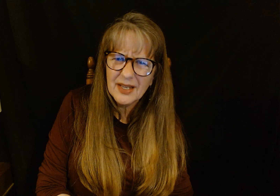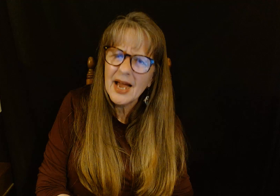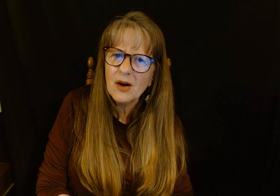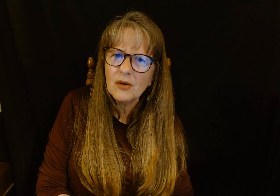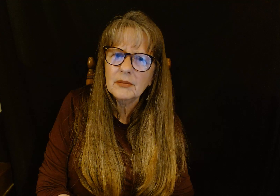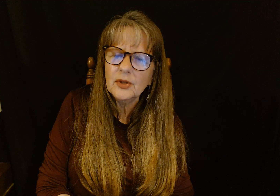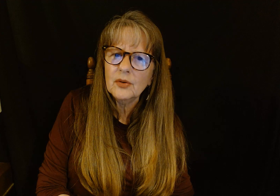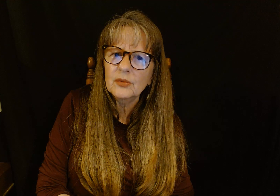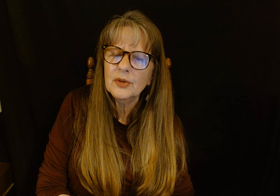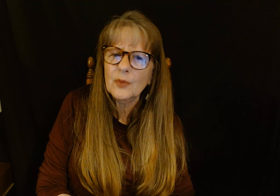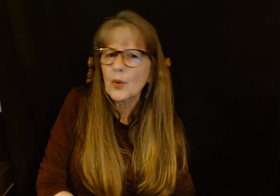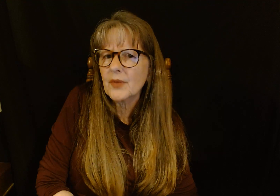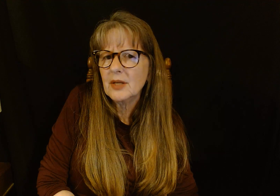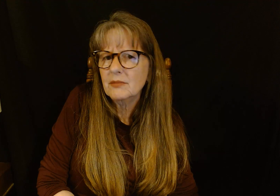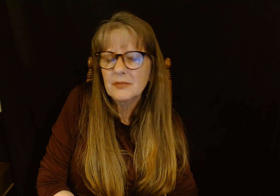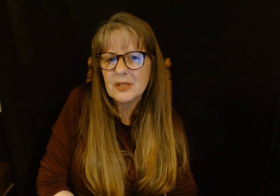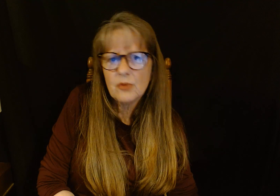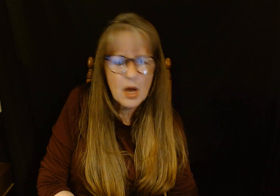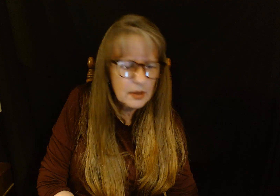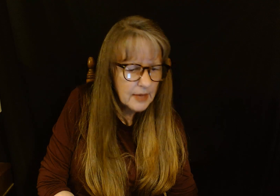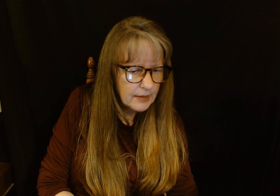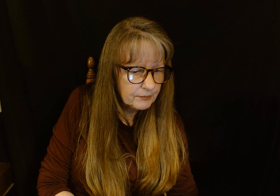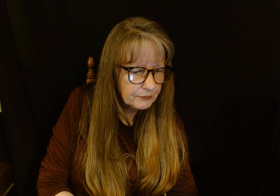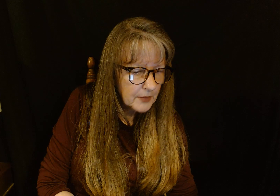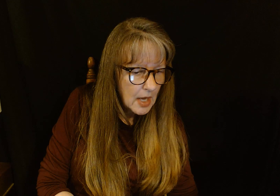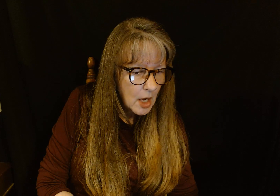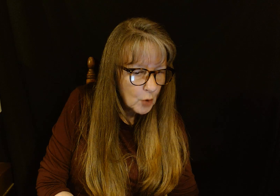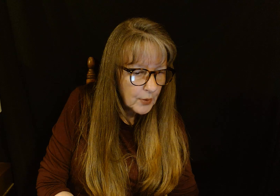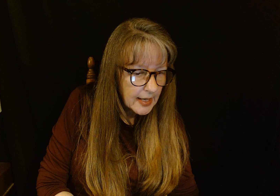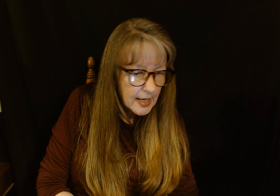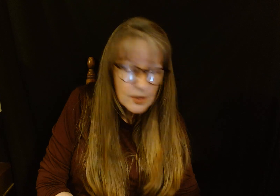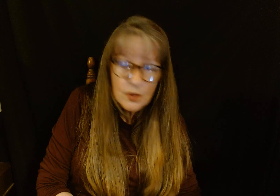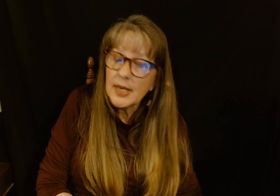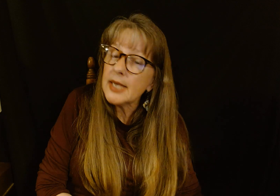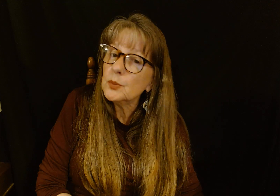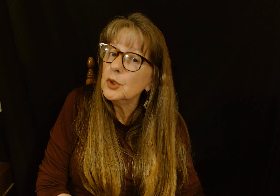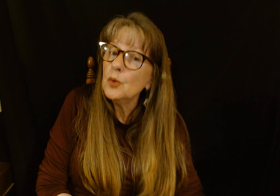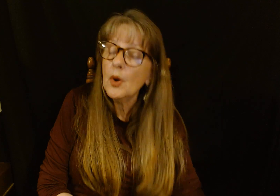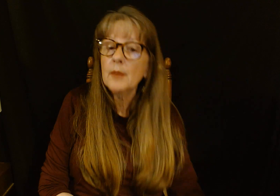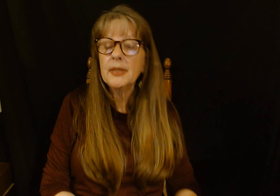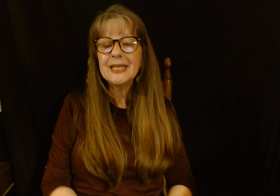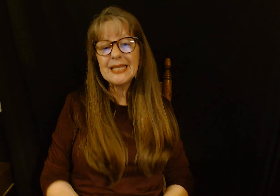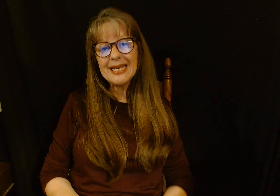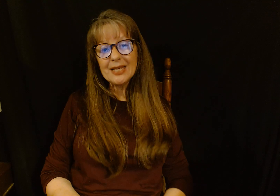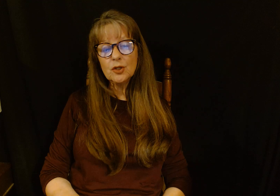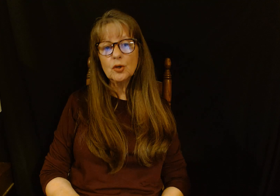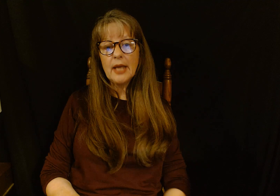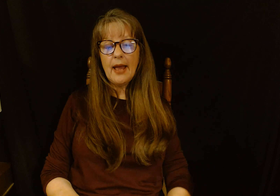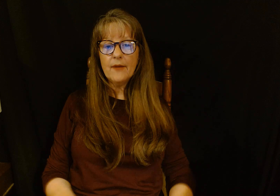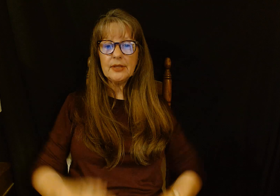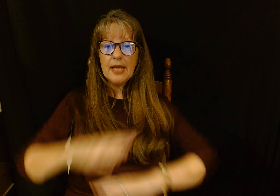now, if they still call it that. Okay, so the next one, you want to be seated. You're going to have a